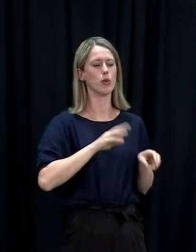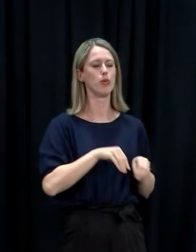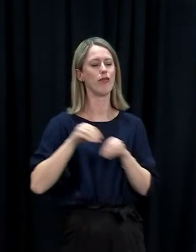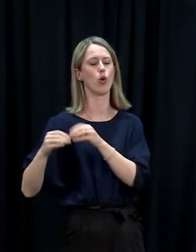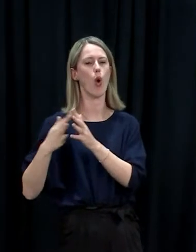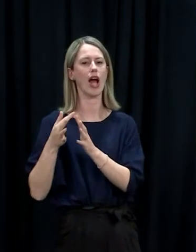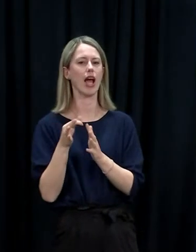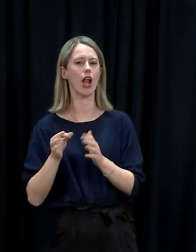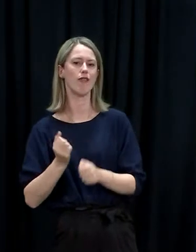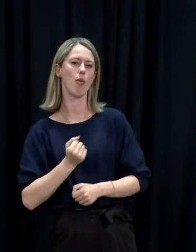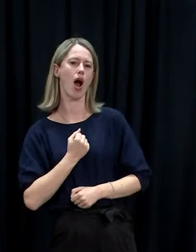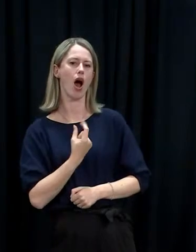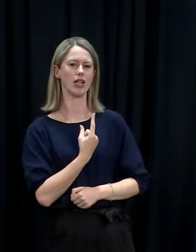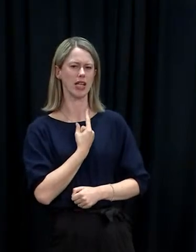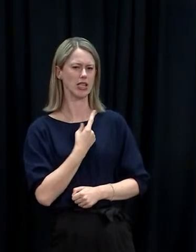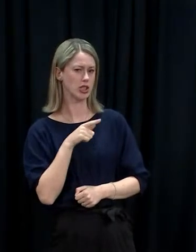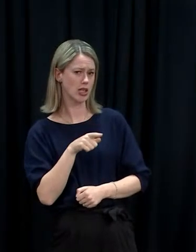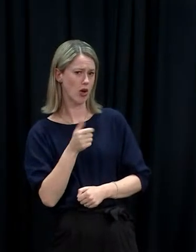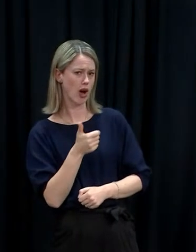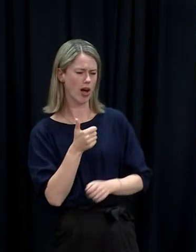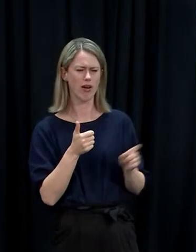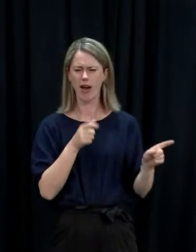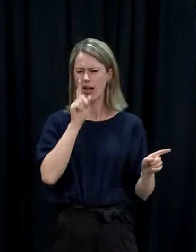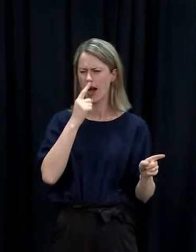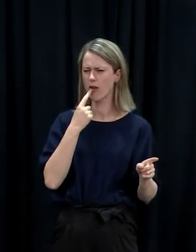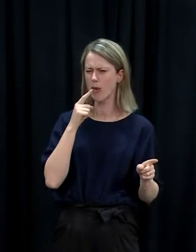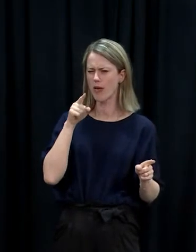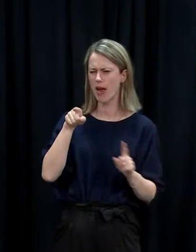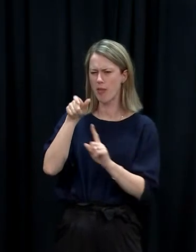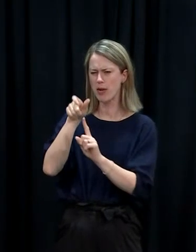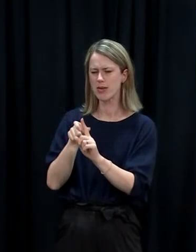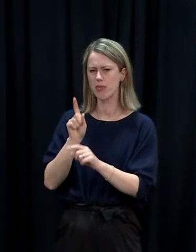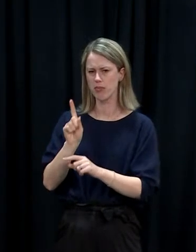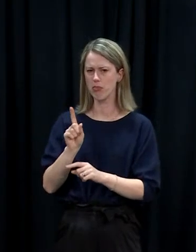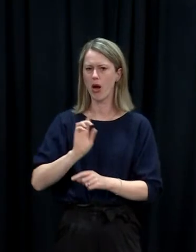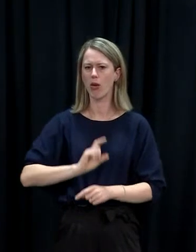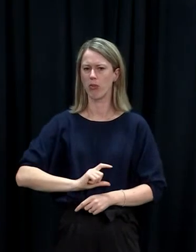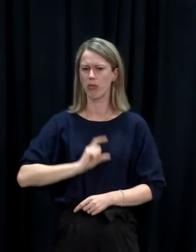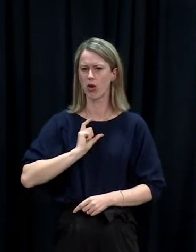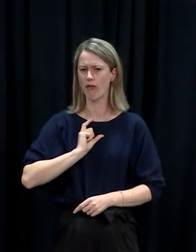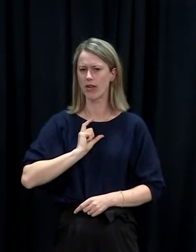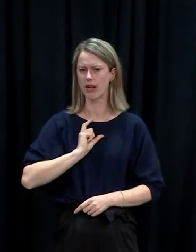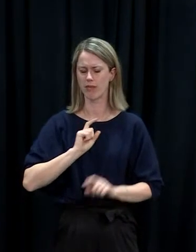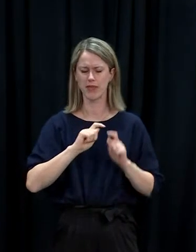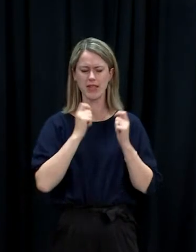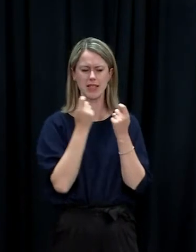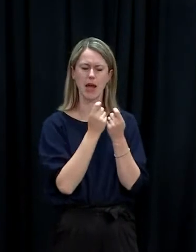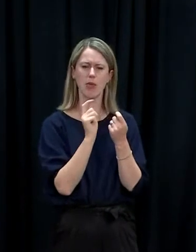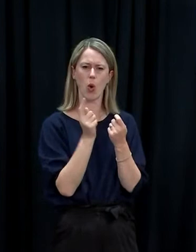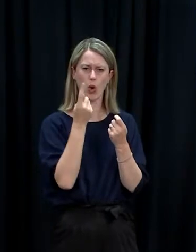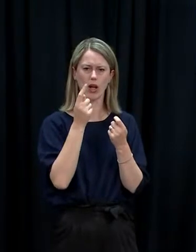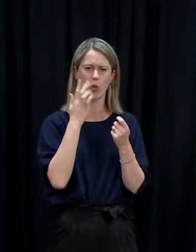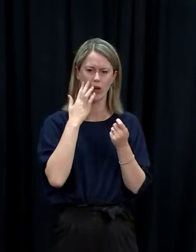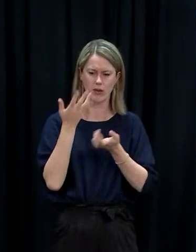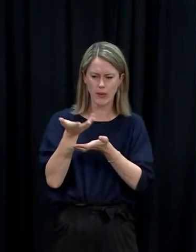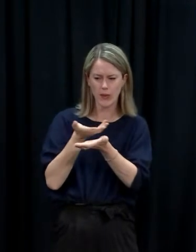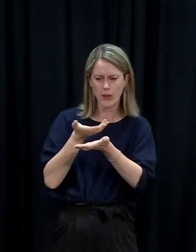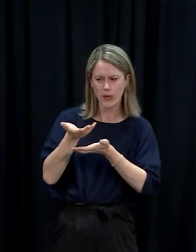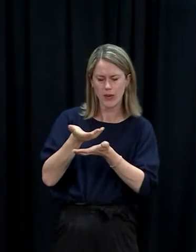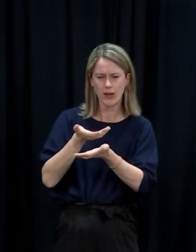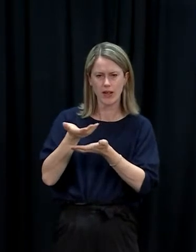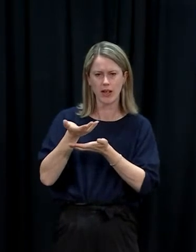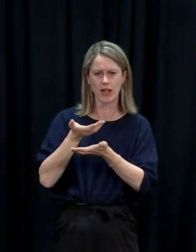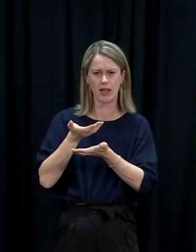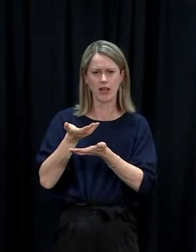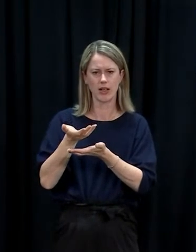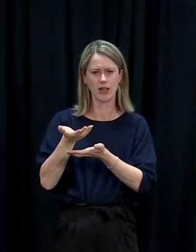as opposed to on Auckland? Well, I can't comment on that particular case, but I do have confidence in our teams in Auckland in the nature of the